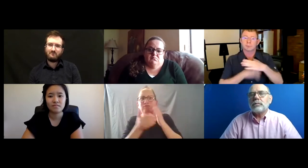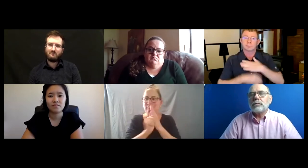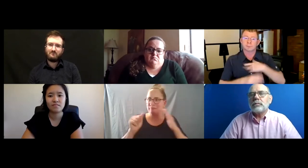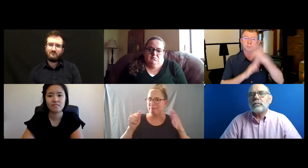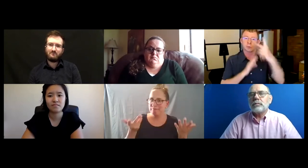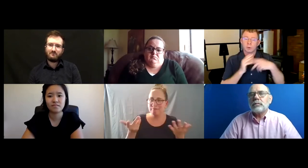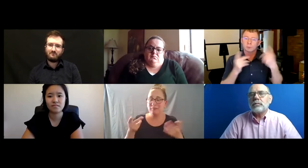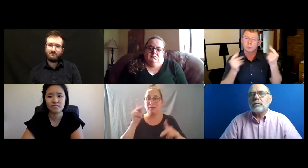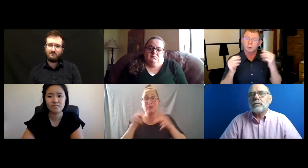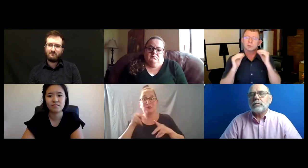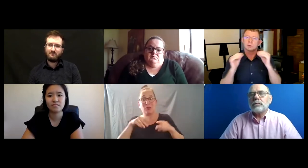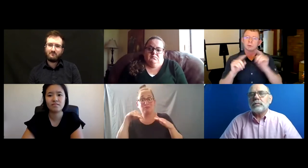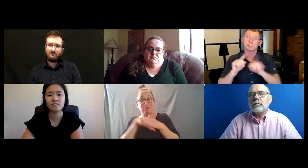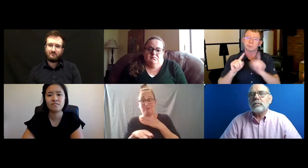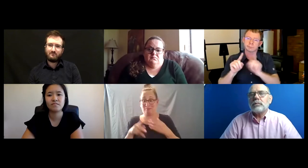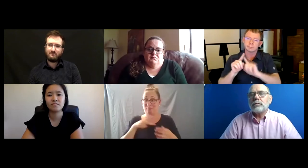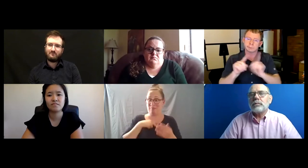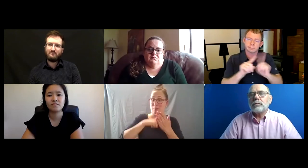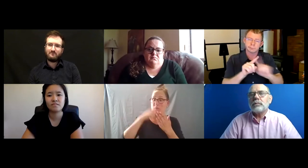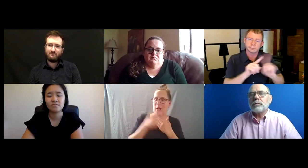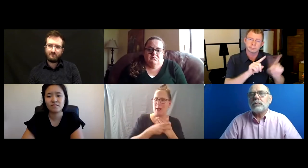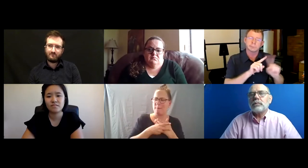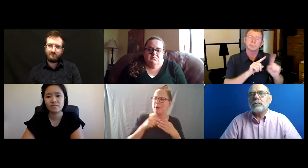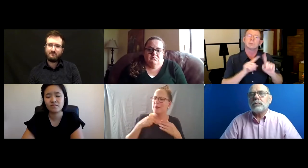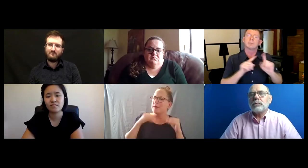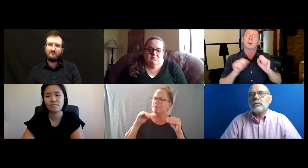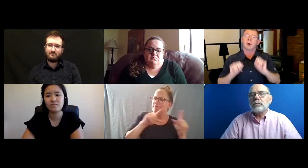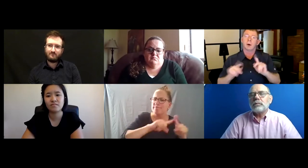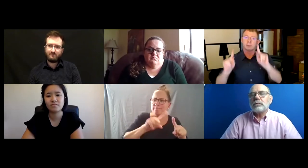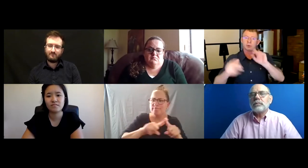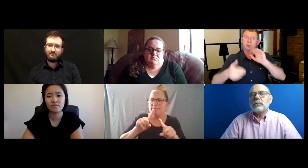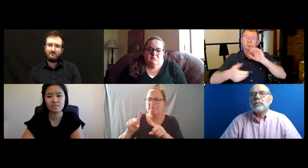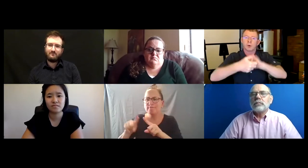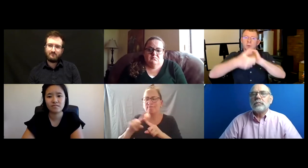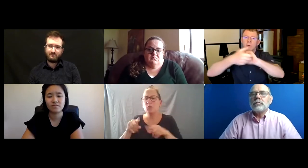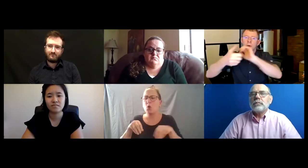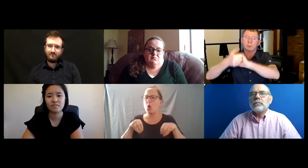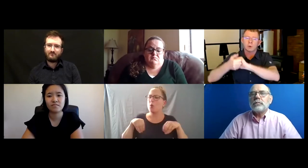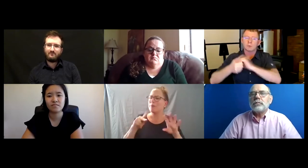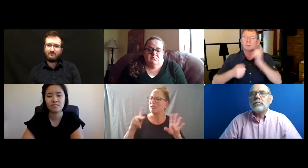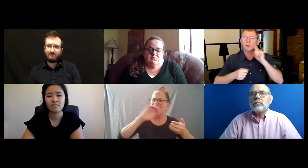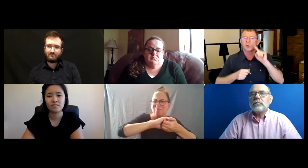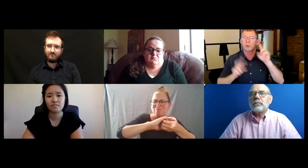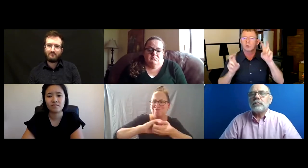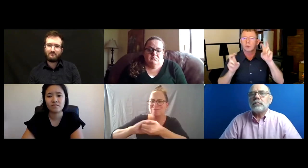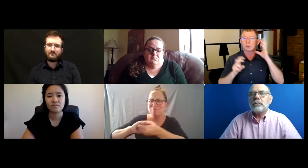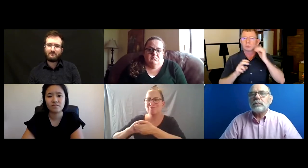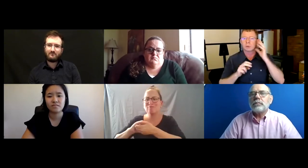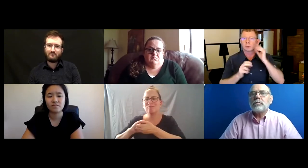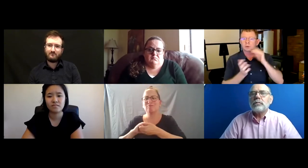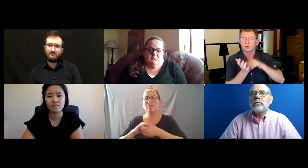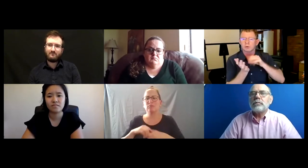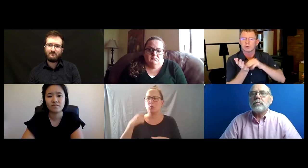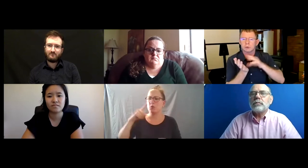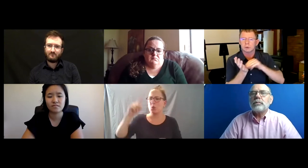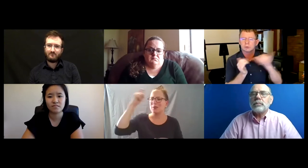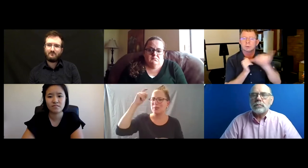school or other employment, other ways to have your first job. So we're looking to partner up